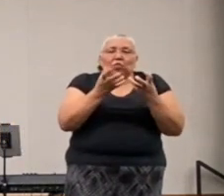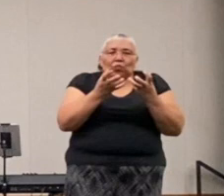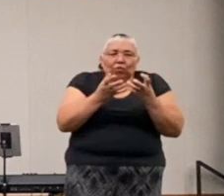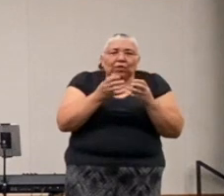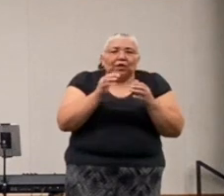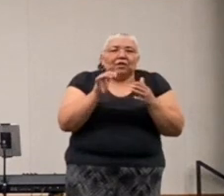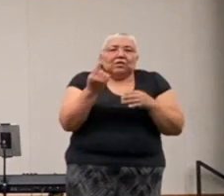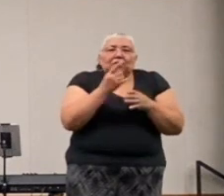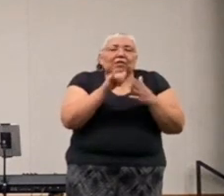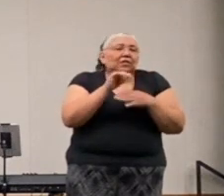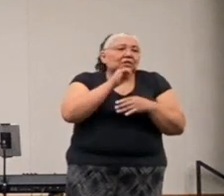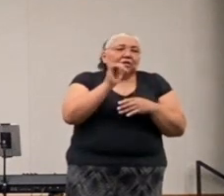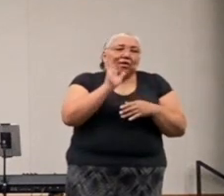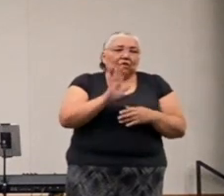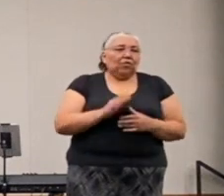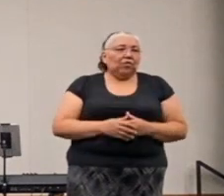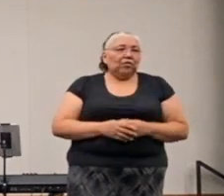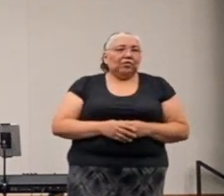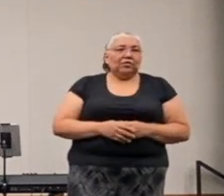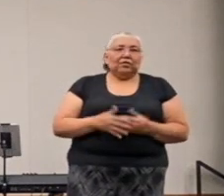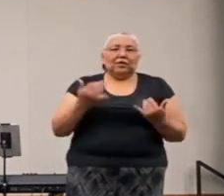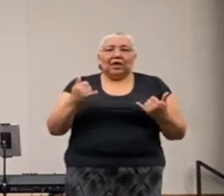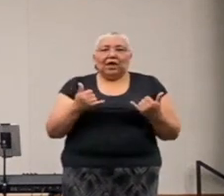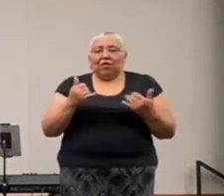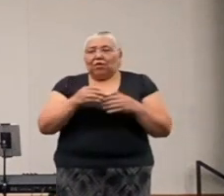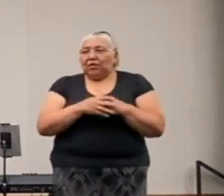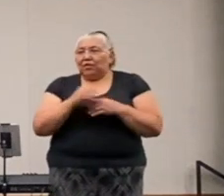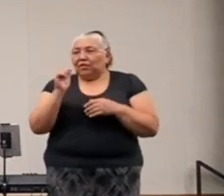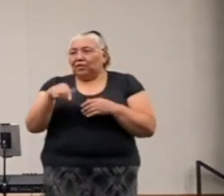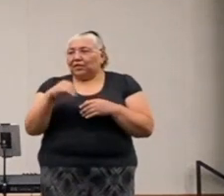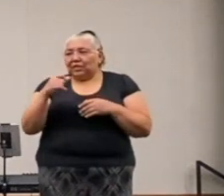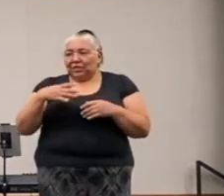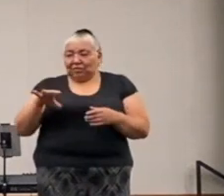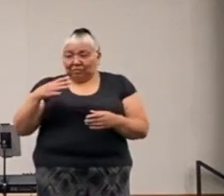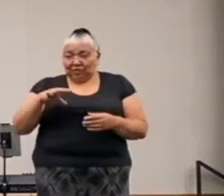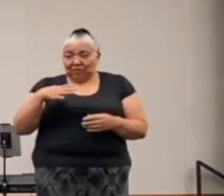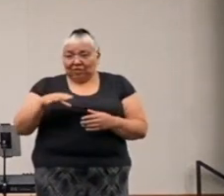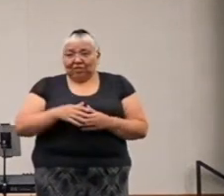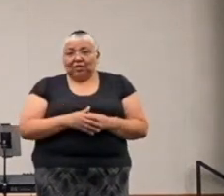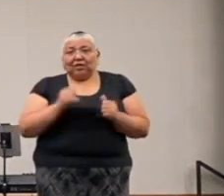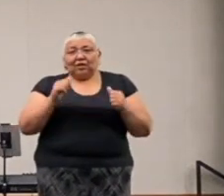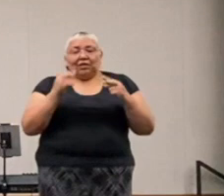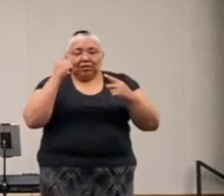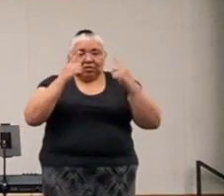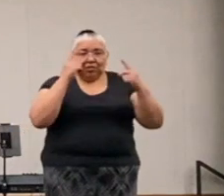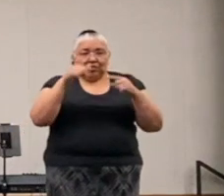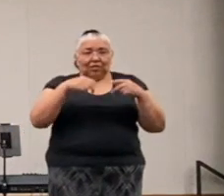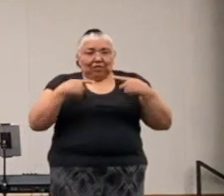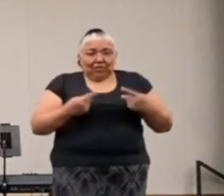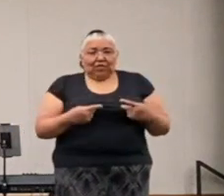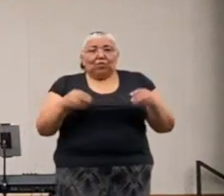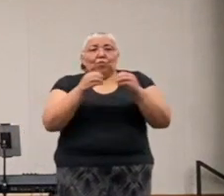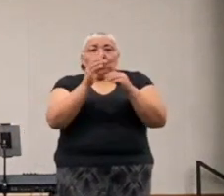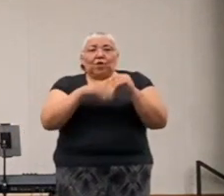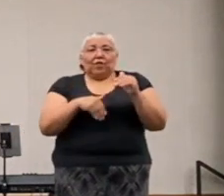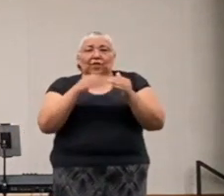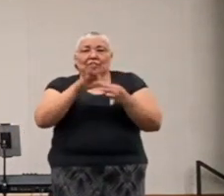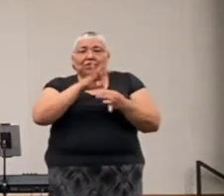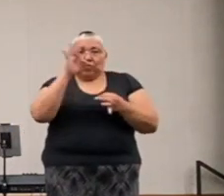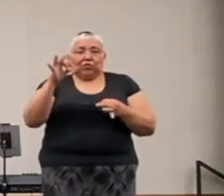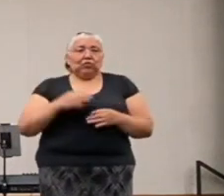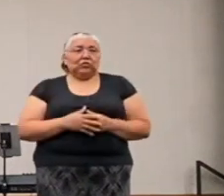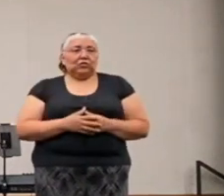yours. A covetous person is materialistic. He considers the physical more important than the